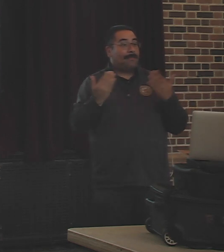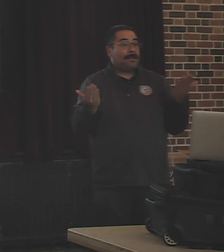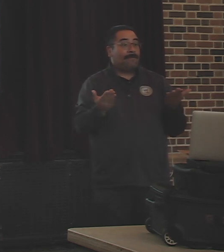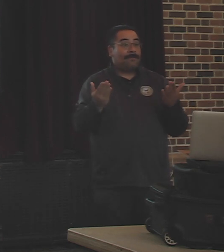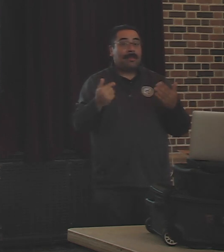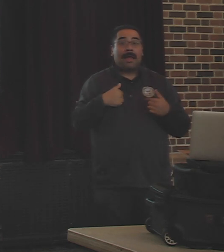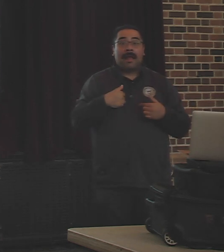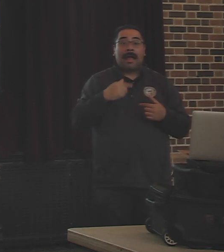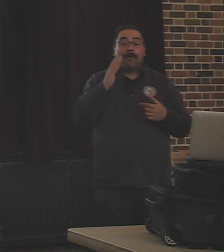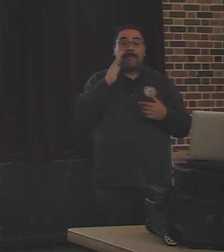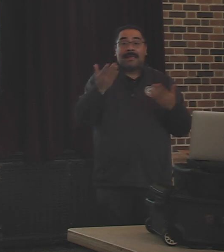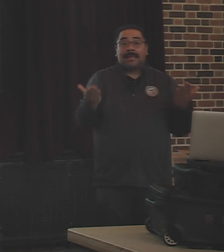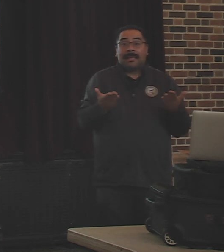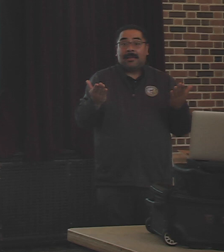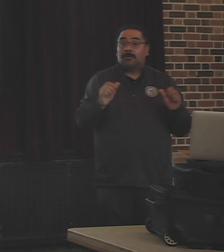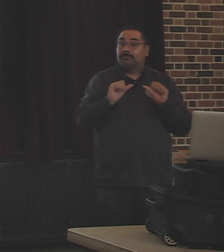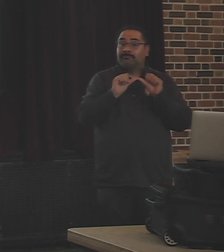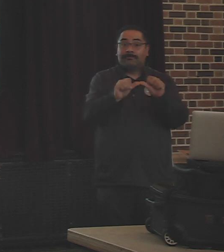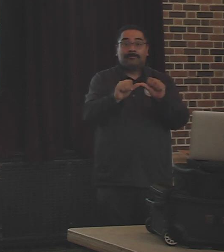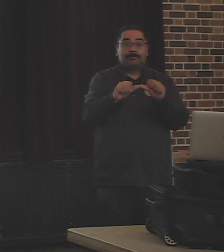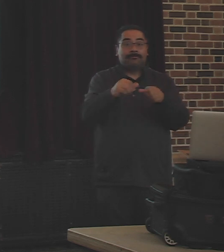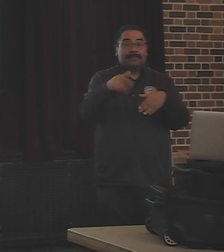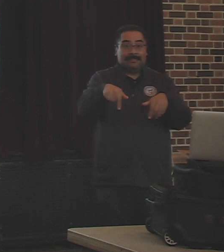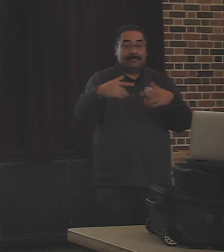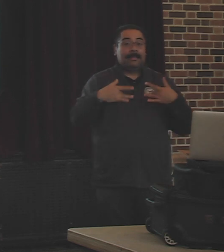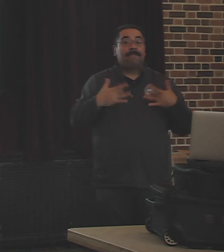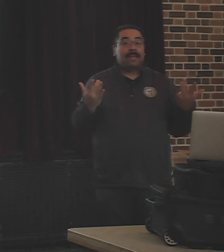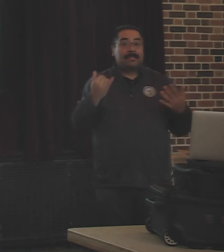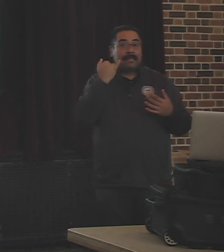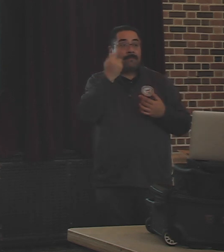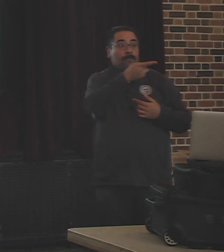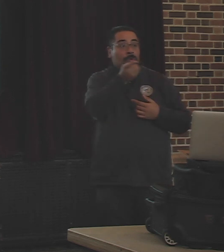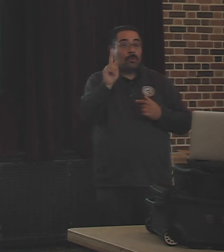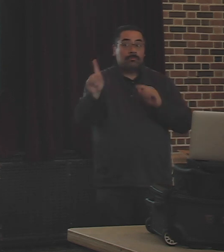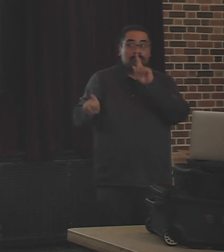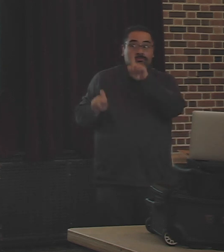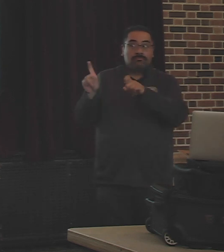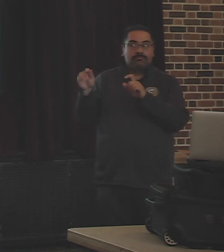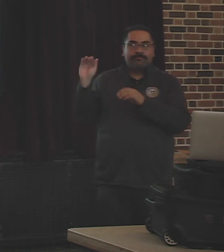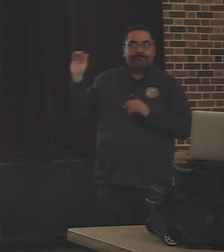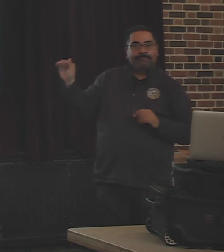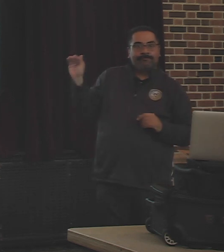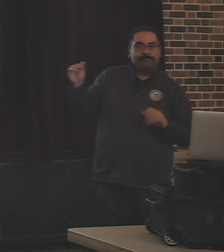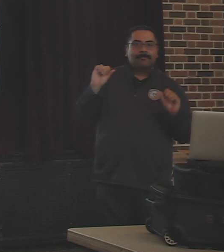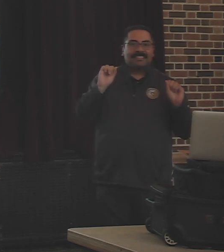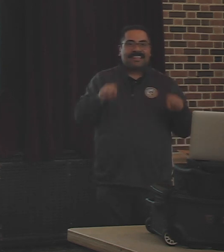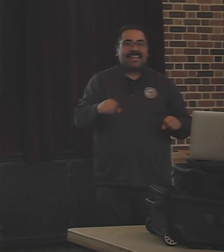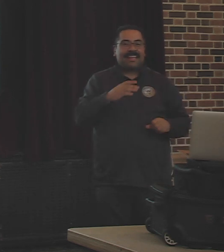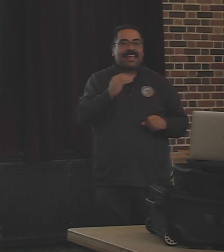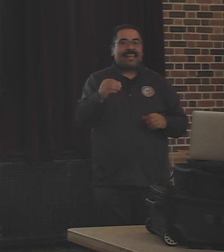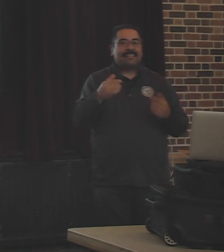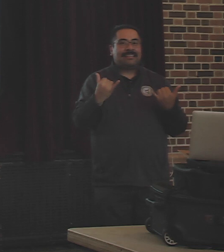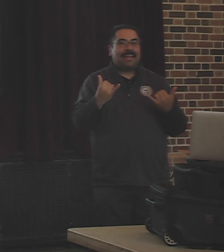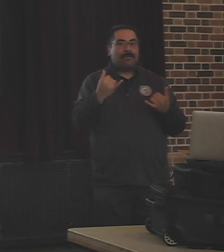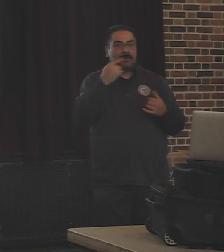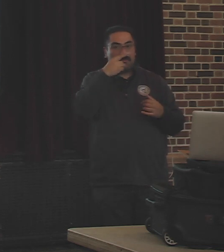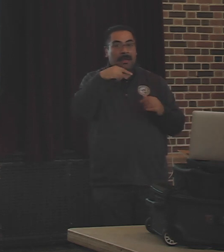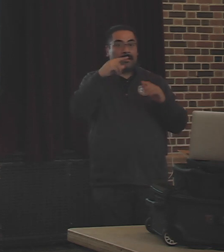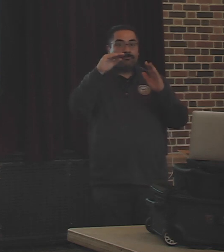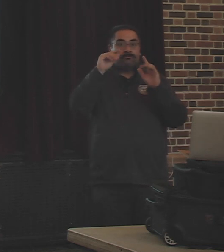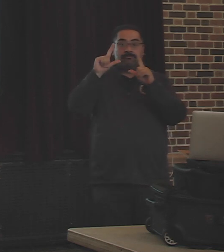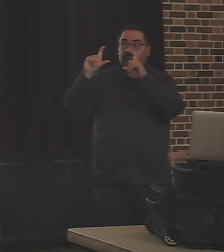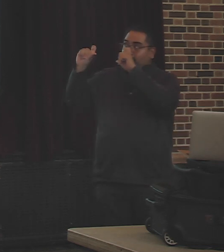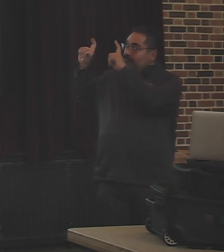for. I will be here throughout the remainder of the event. So if you have any questions, let me know. Yeah, and in the meantime, if you could fill this